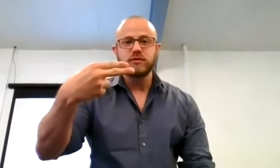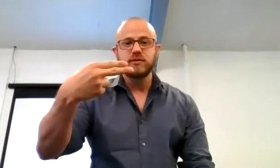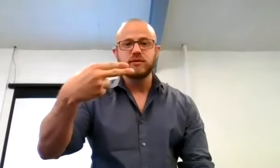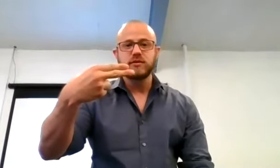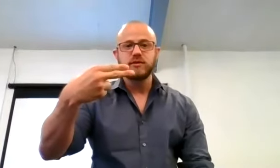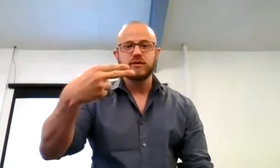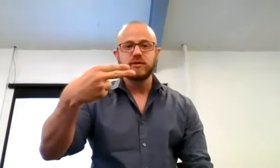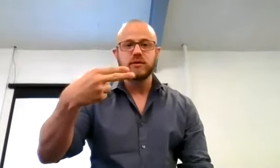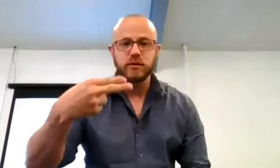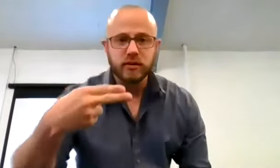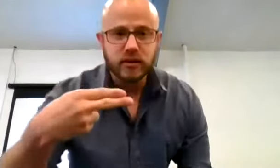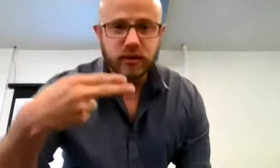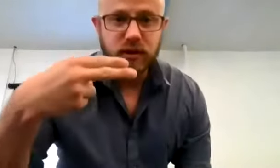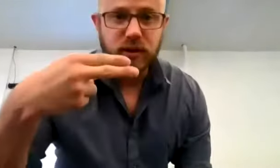H.